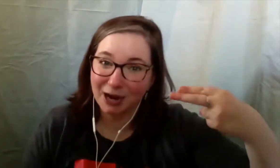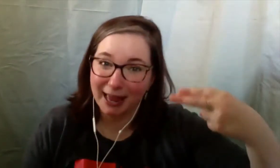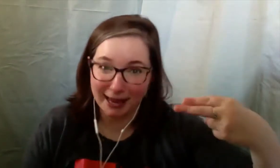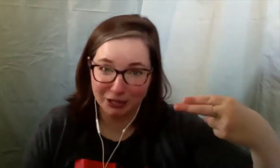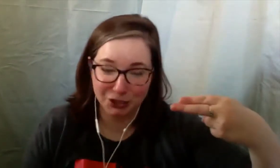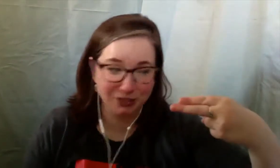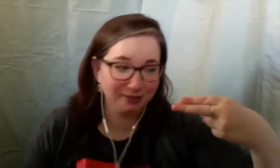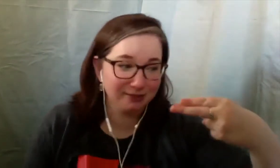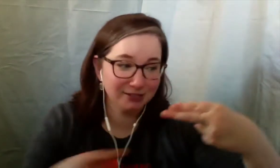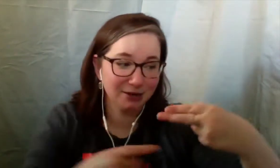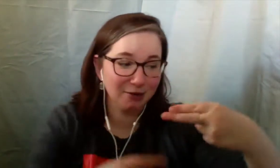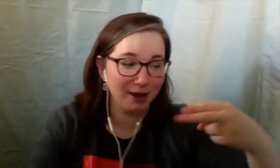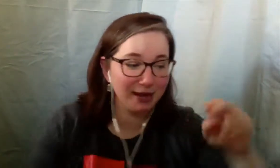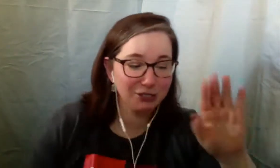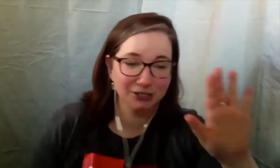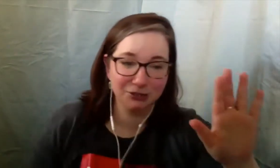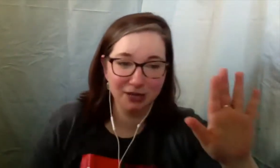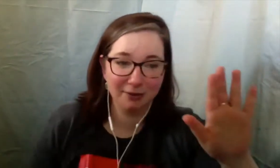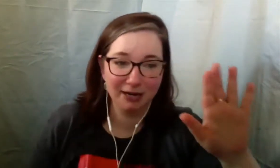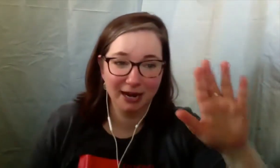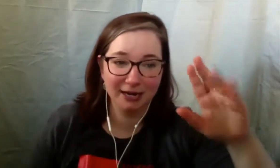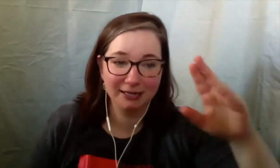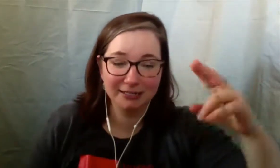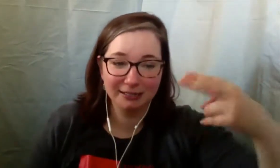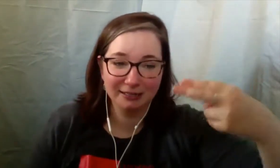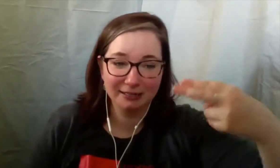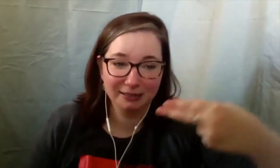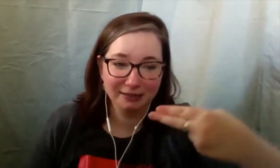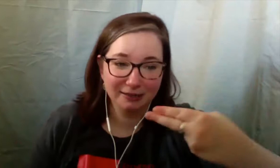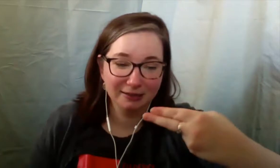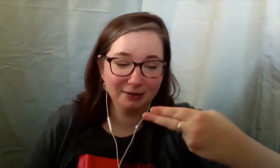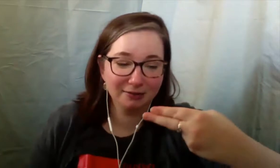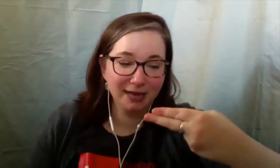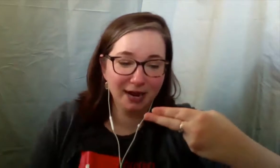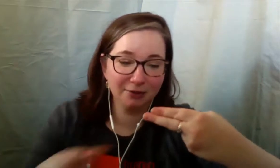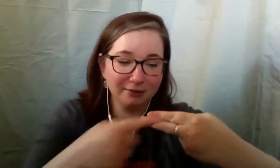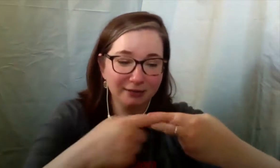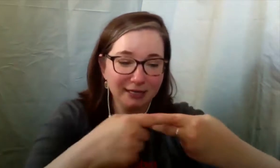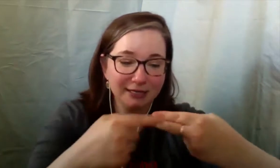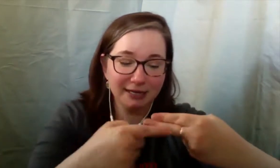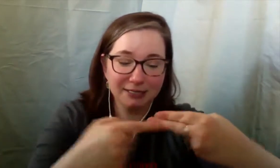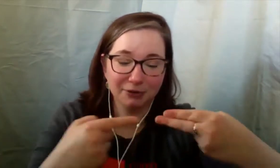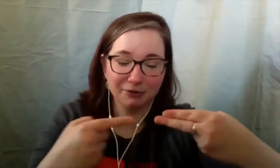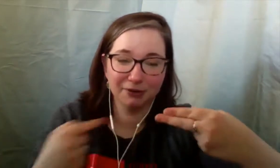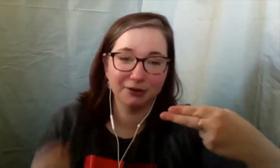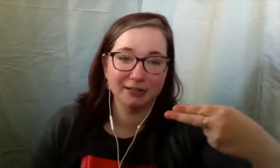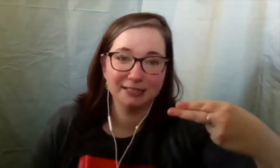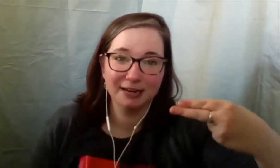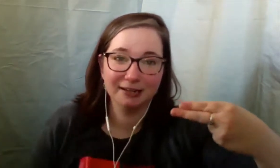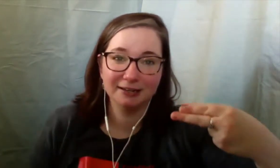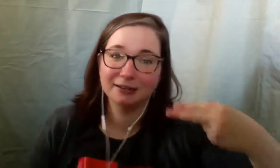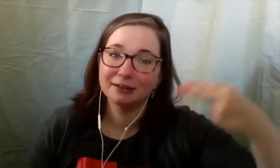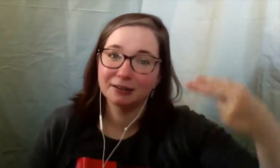H. So H is your dominant hand, knuckles out, index and middle finger extended,